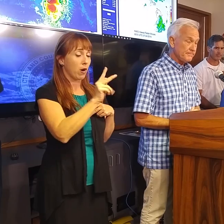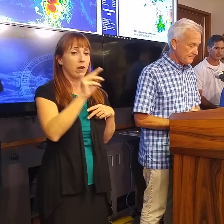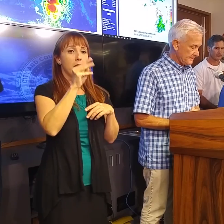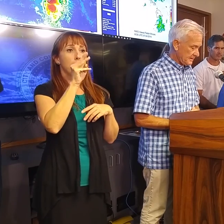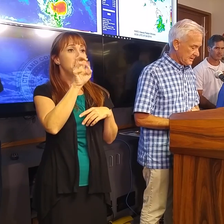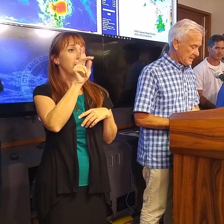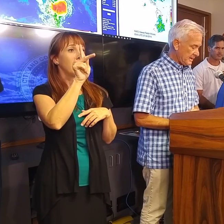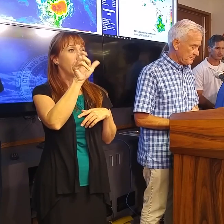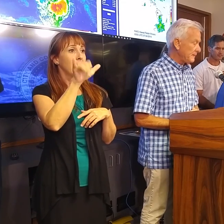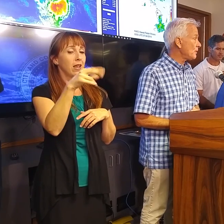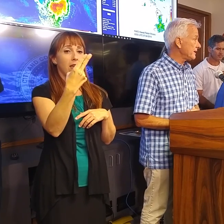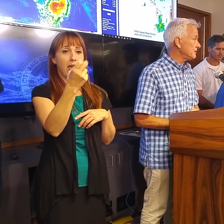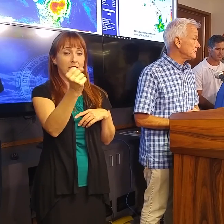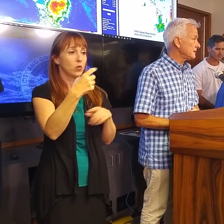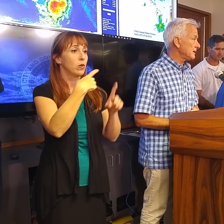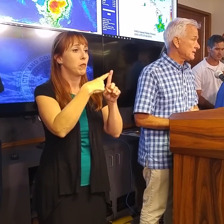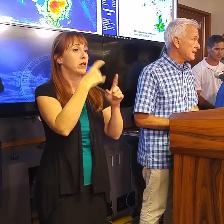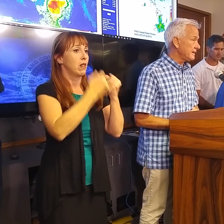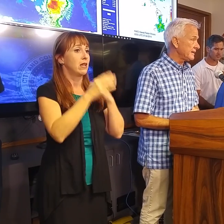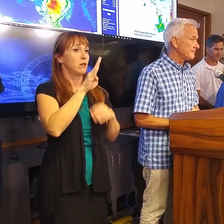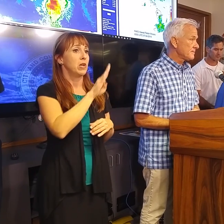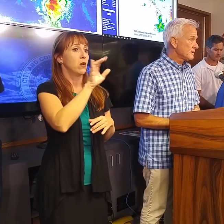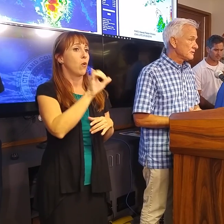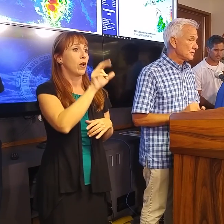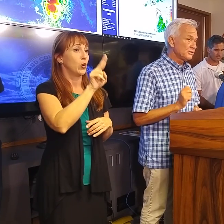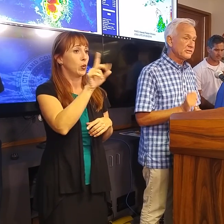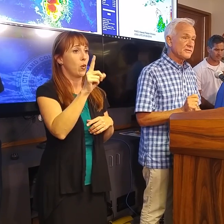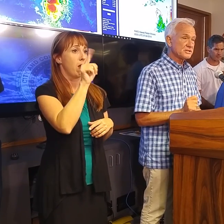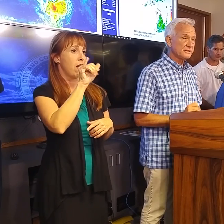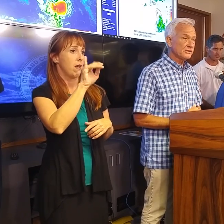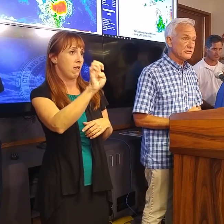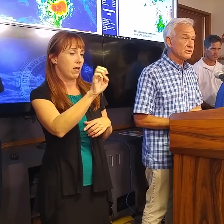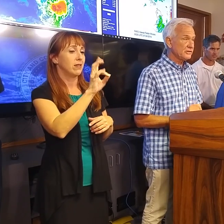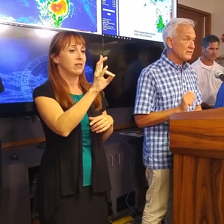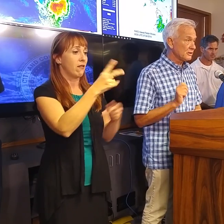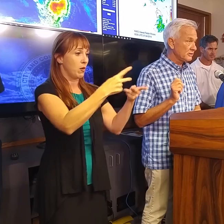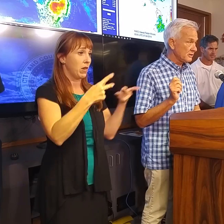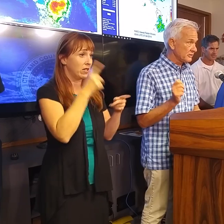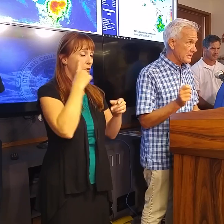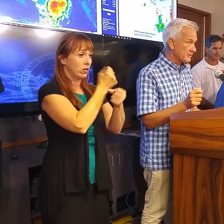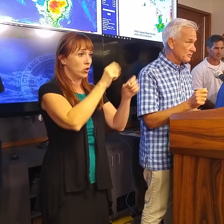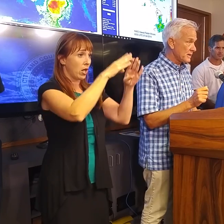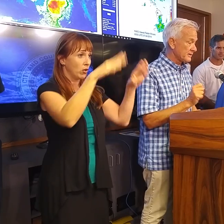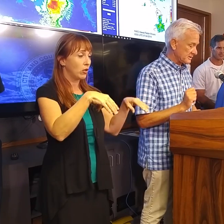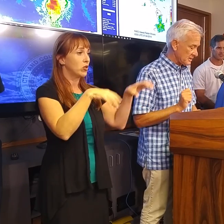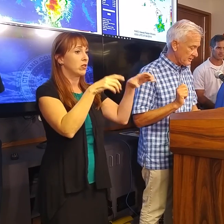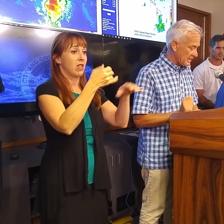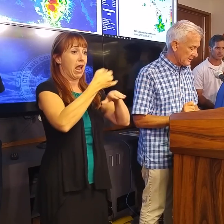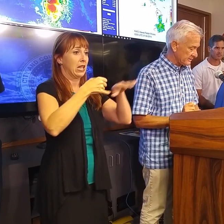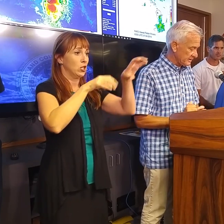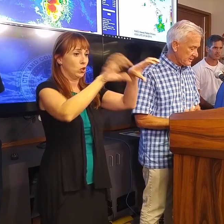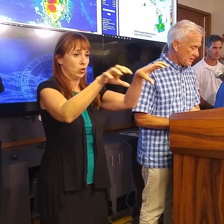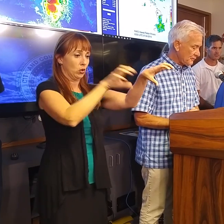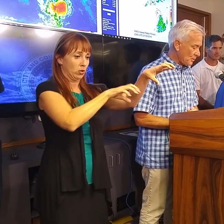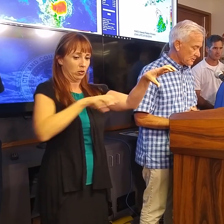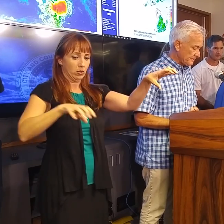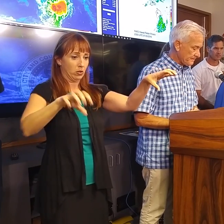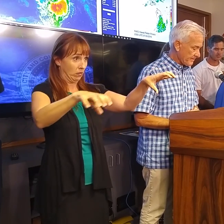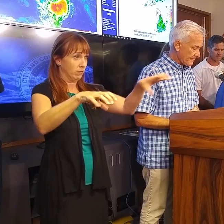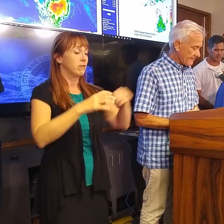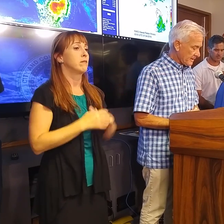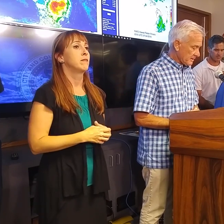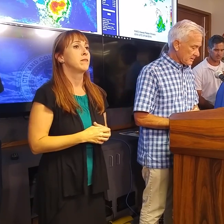Gym, and BYU in Laie. Those are the 7 shelters, and you can see they're scattered around the entire island of